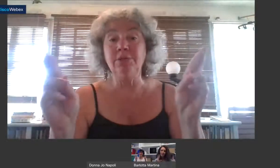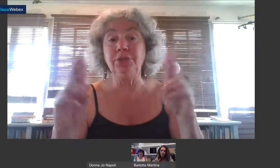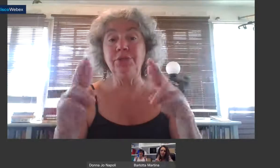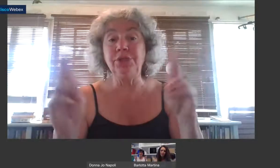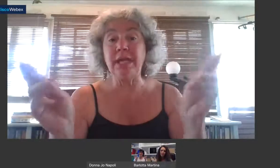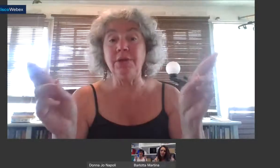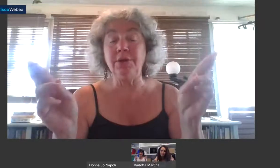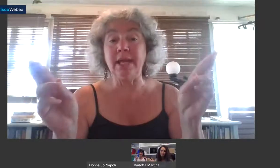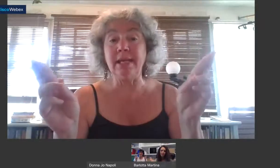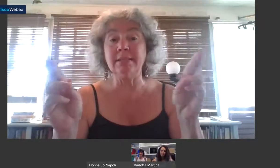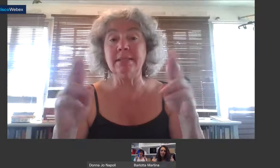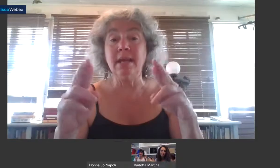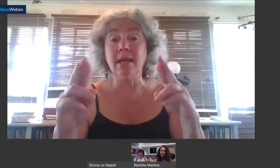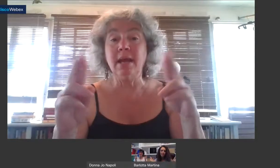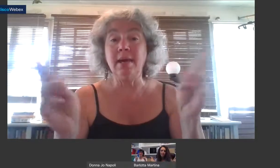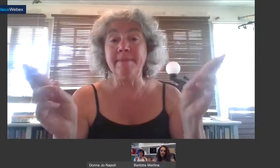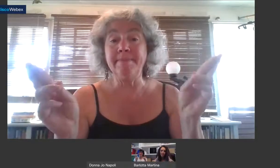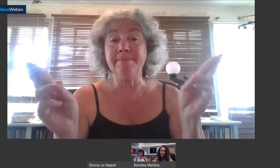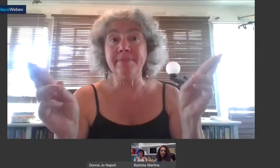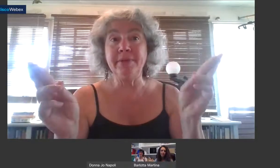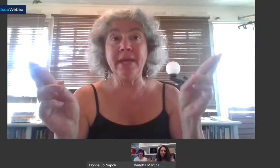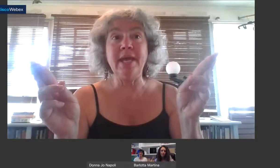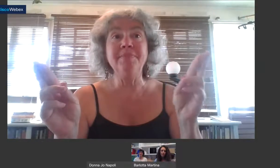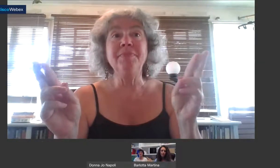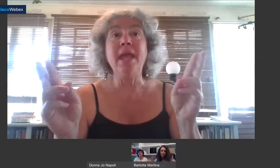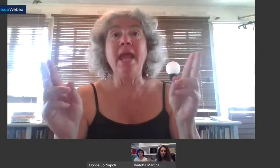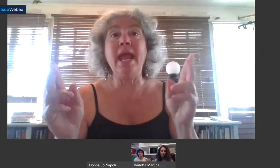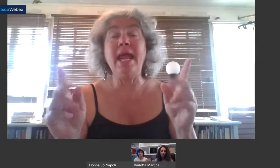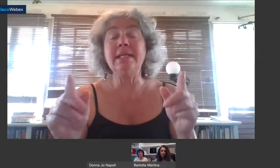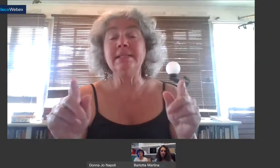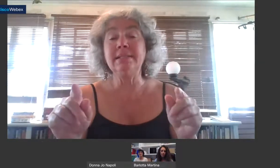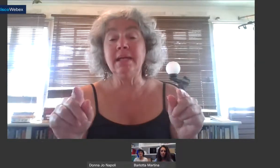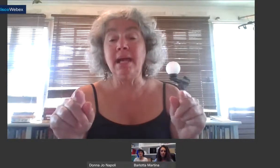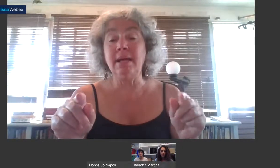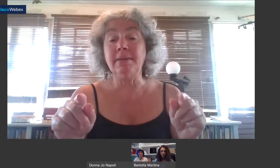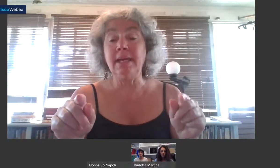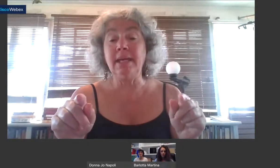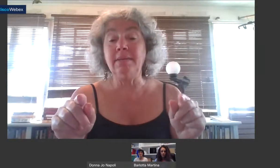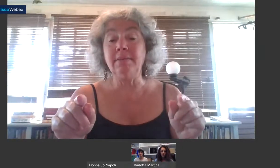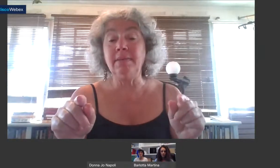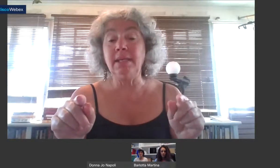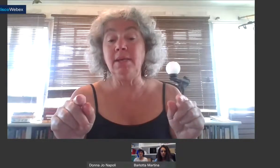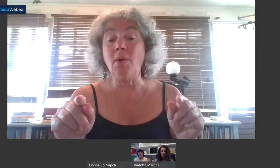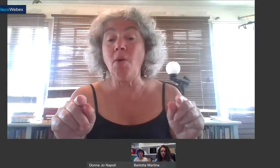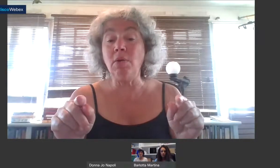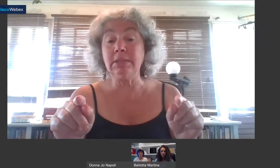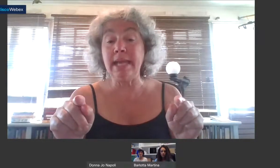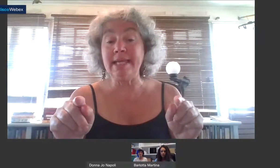just shake your hands, okay? And in the old days,